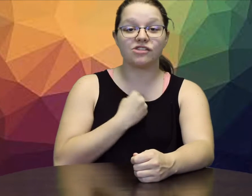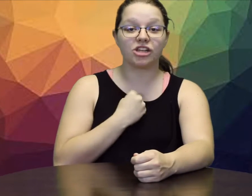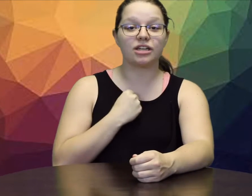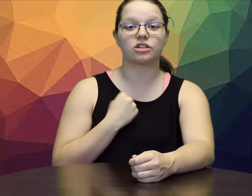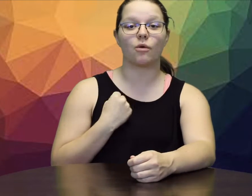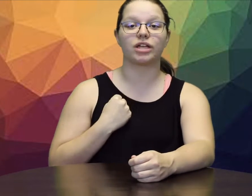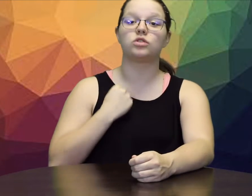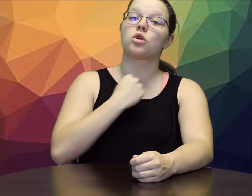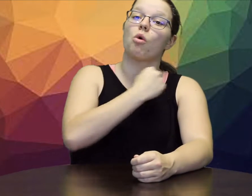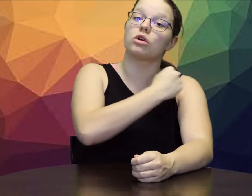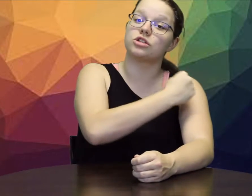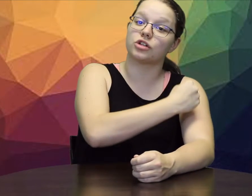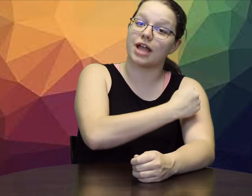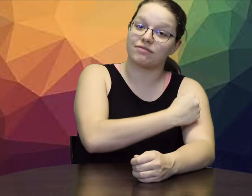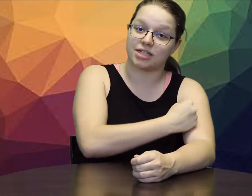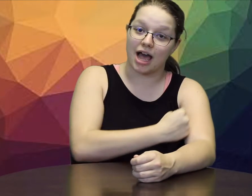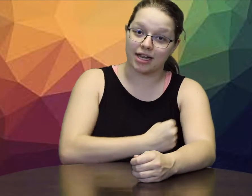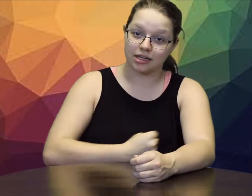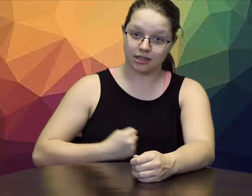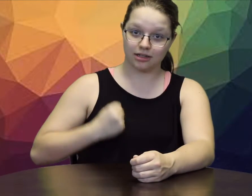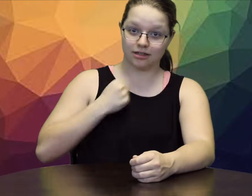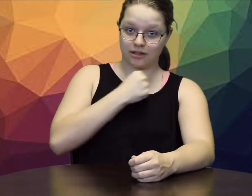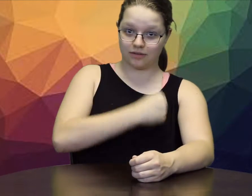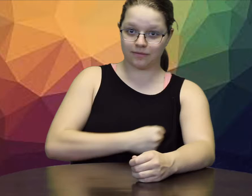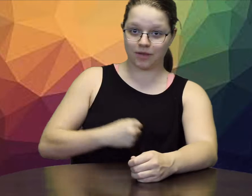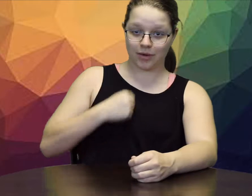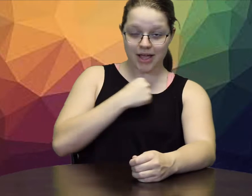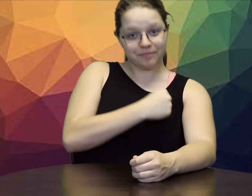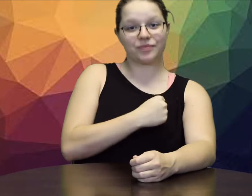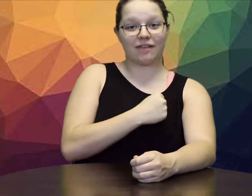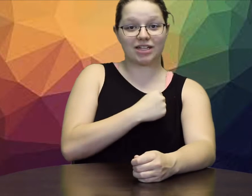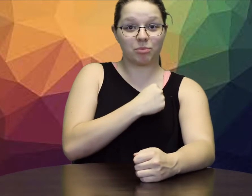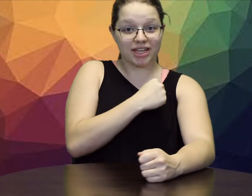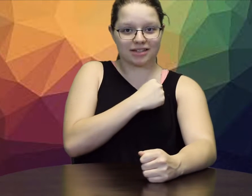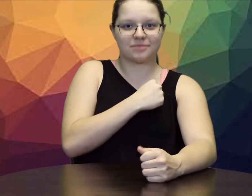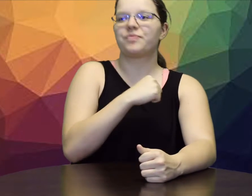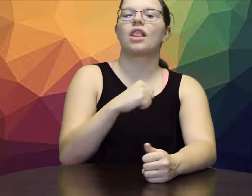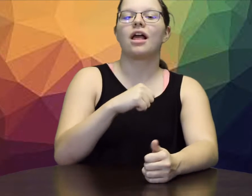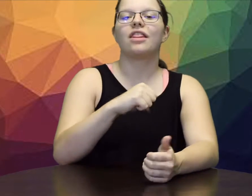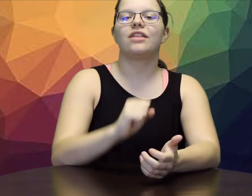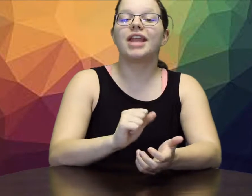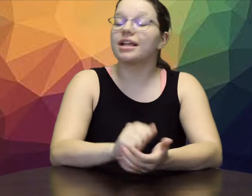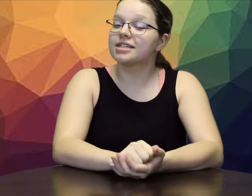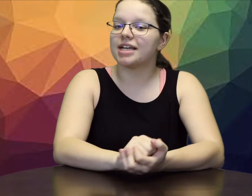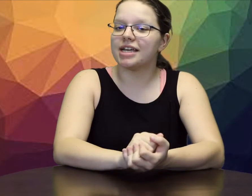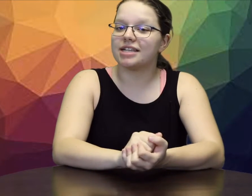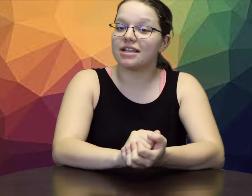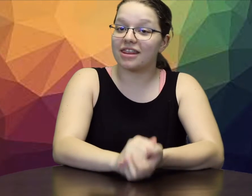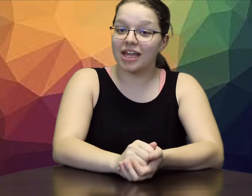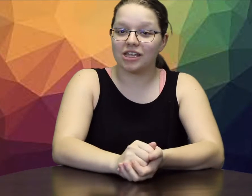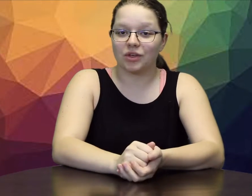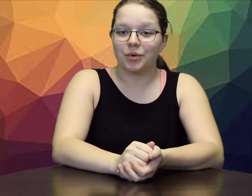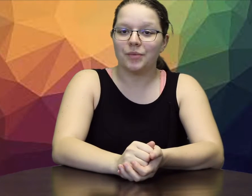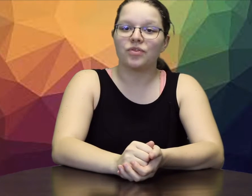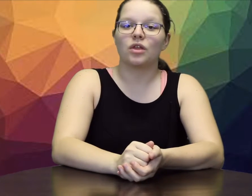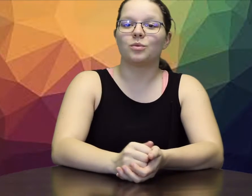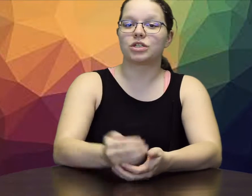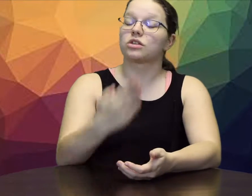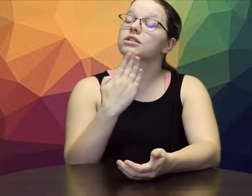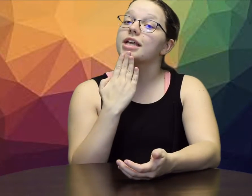rotation is going towards your left side. Okay, and that's please. The next is thank you, which looks like